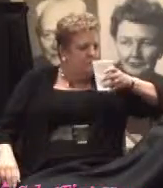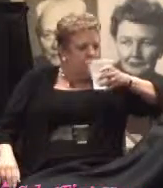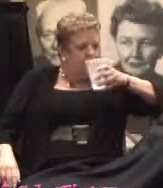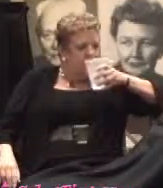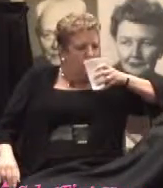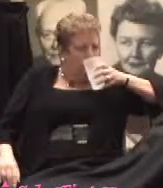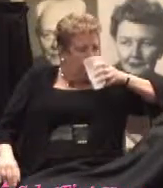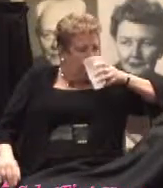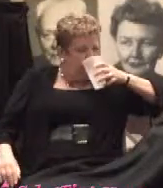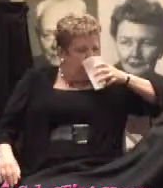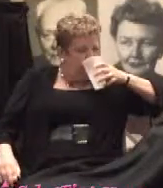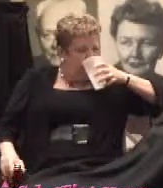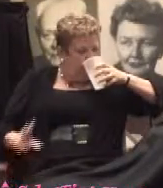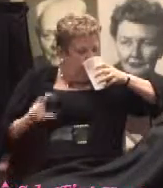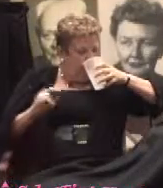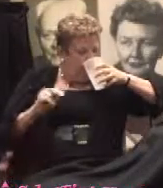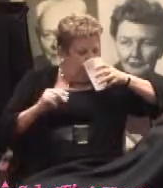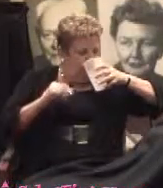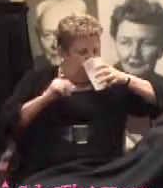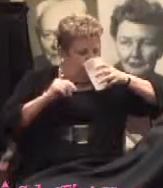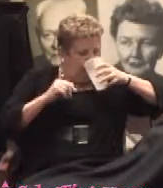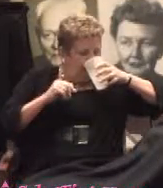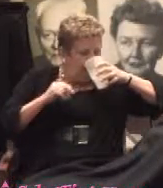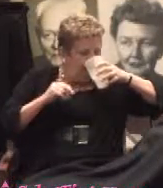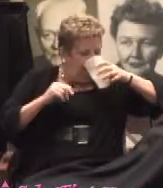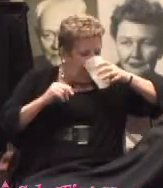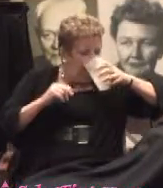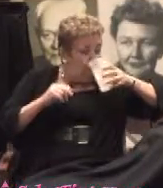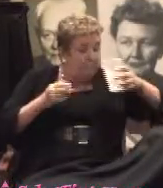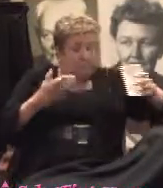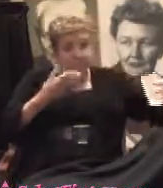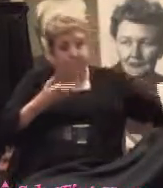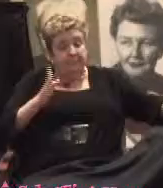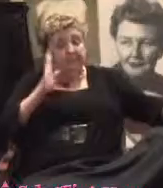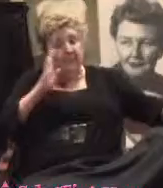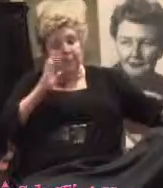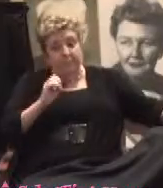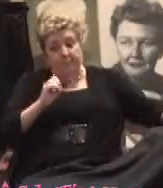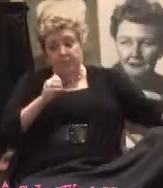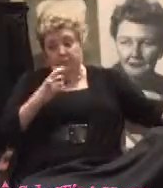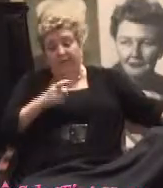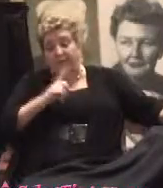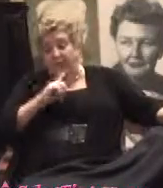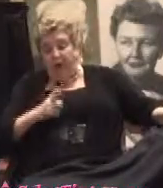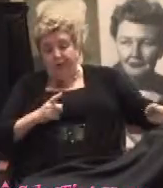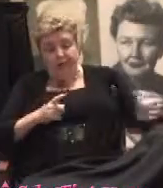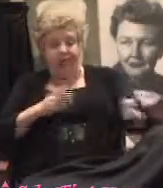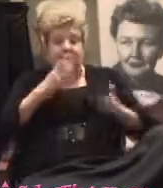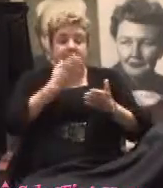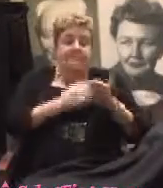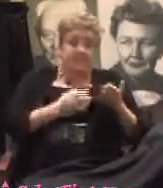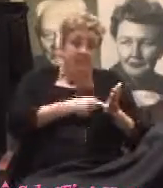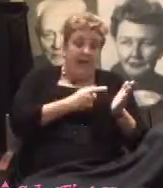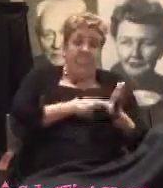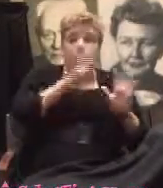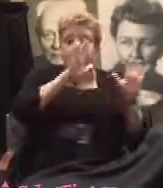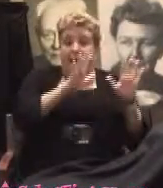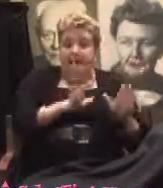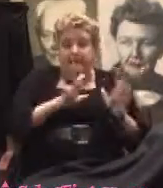That's not true. Things are going to be what things are going to be. Things are going to be great. Things are going to be tough. Your perception doesn't